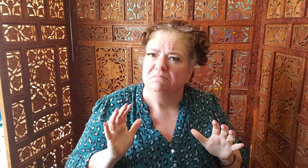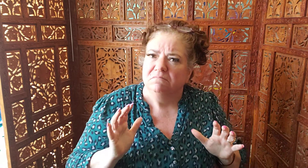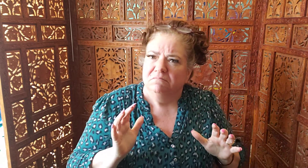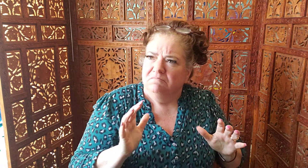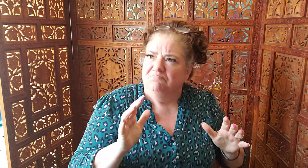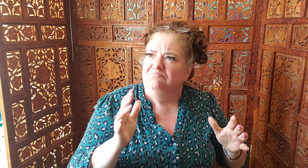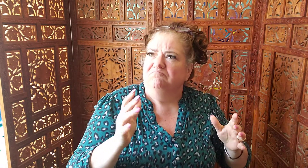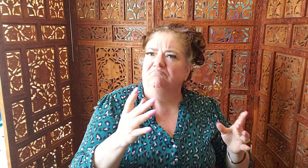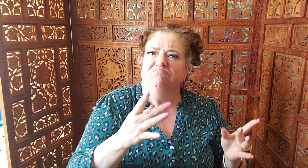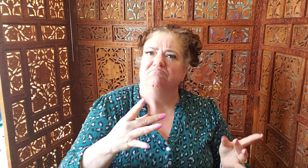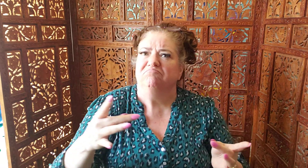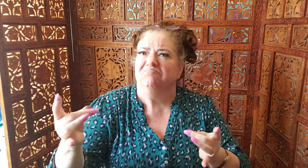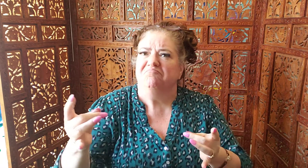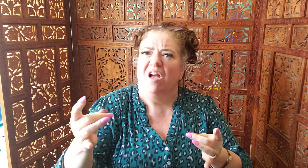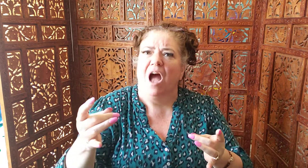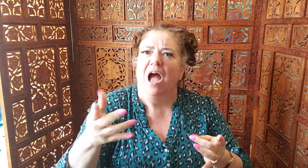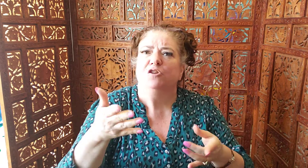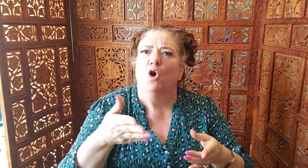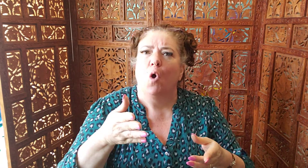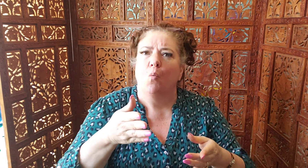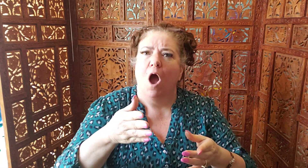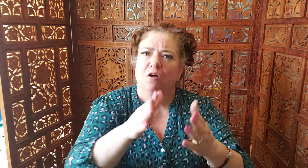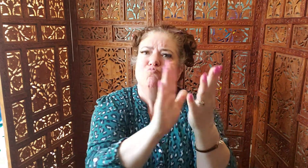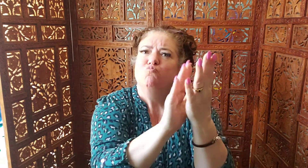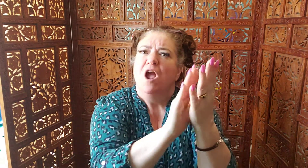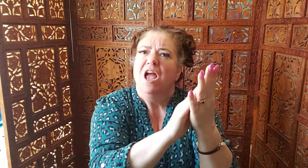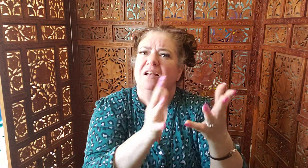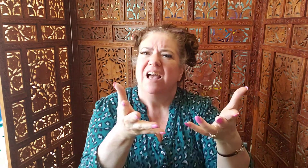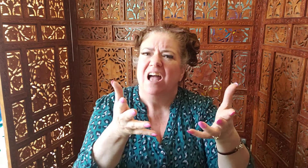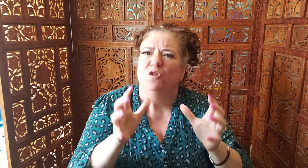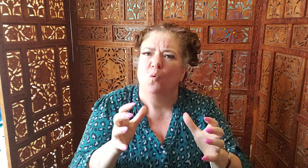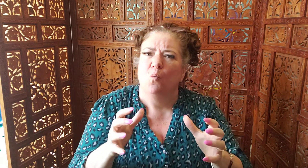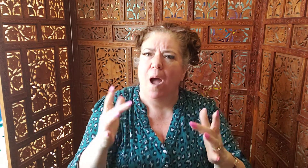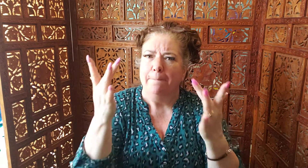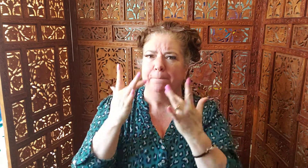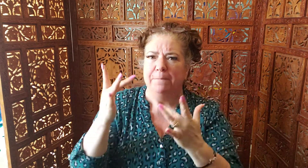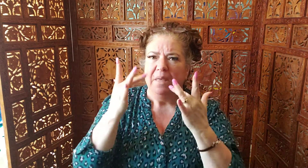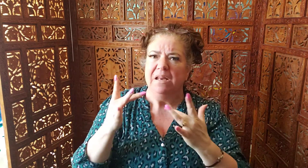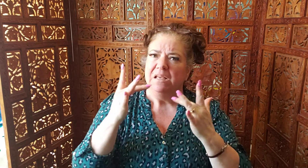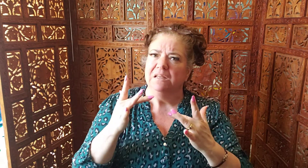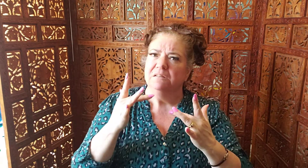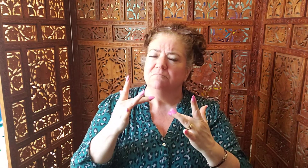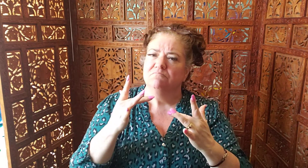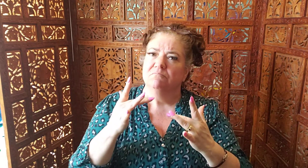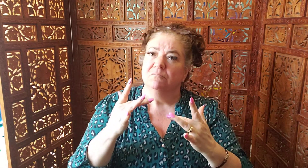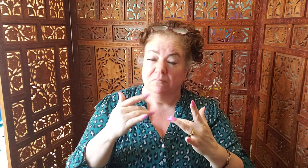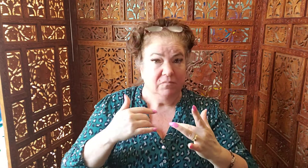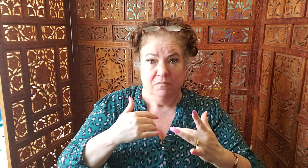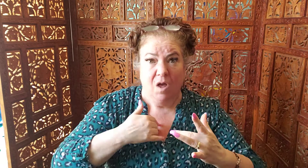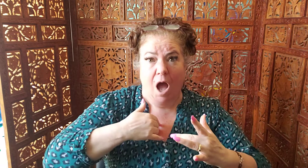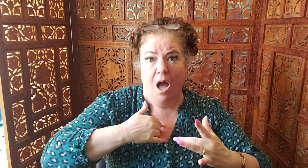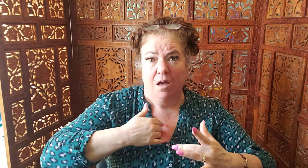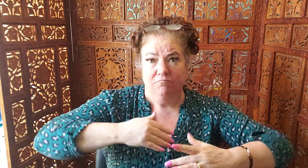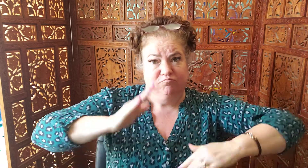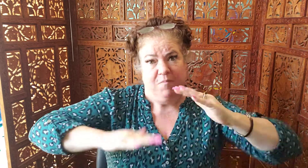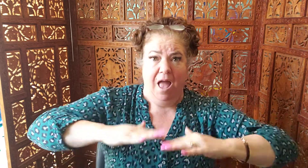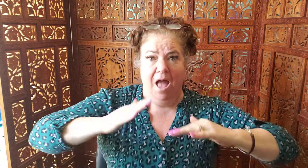want pity. I bang my own drums. Some think it's